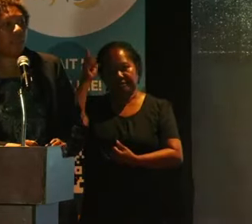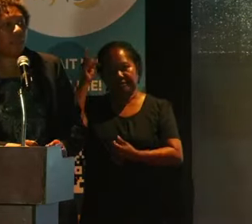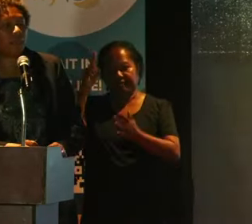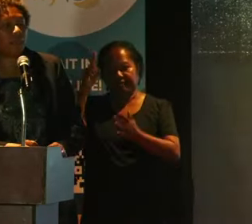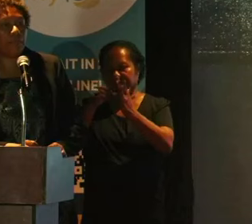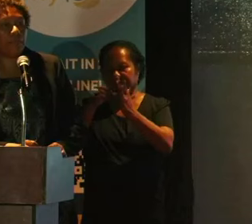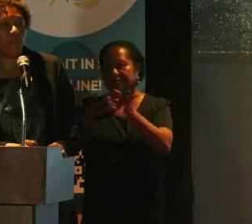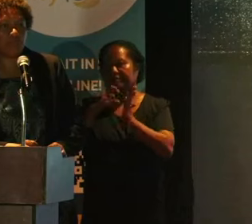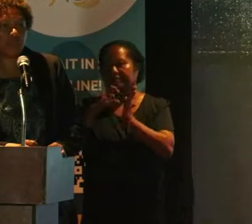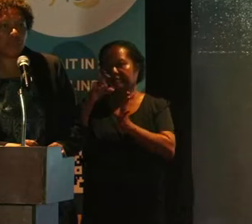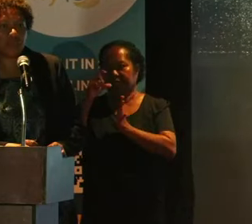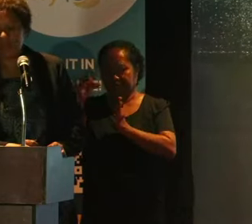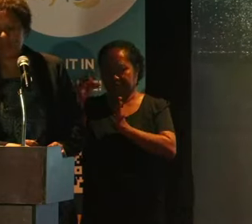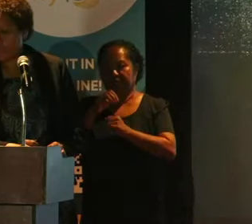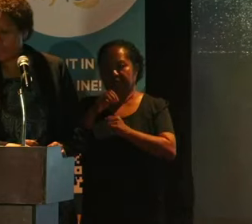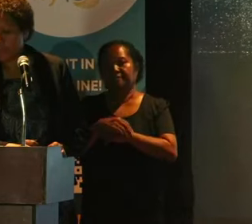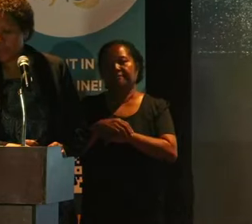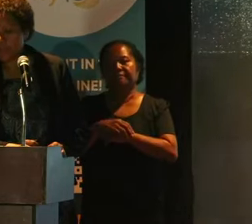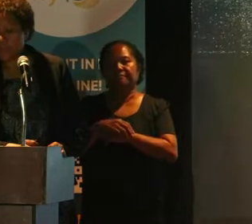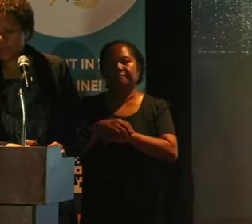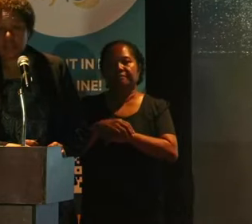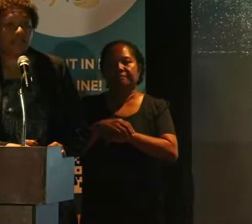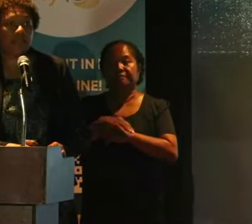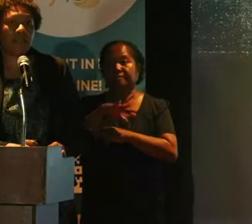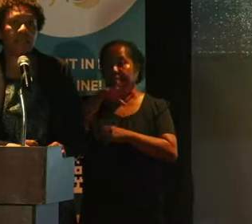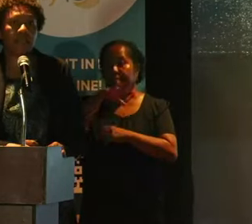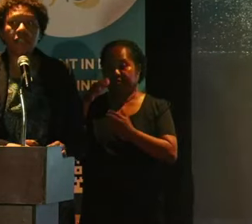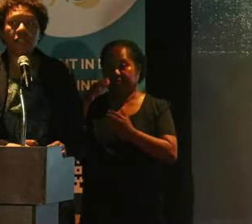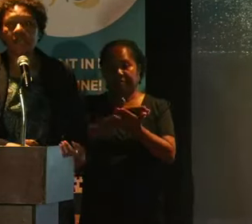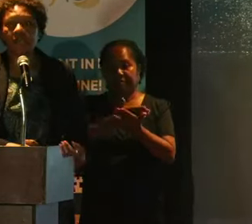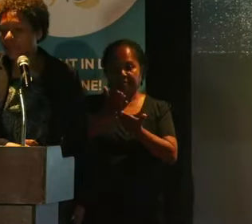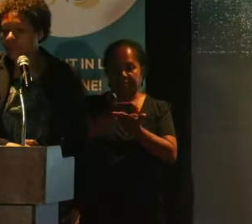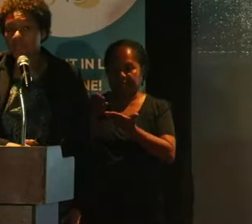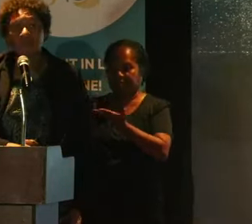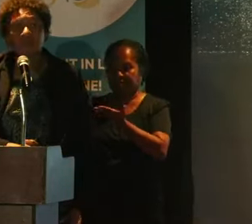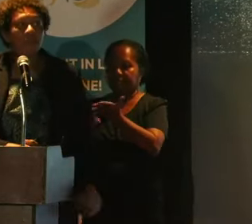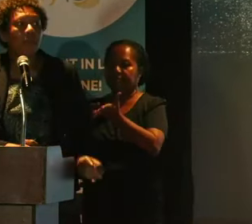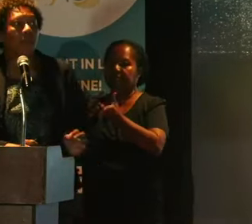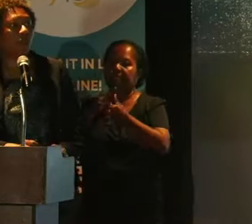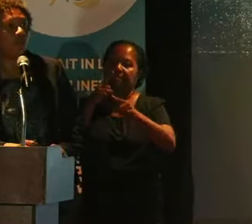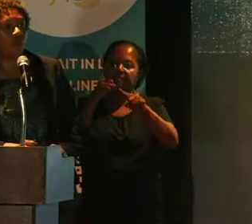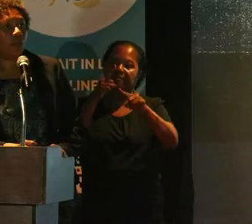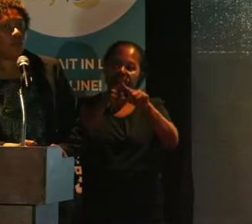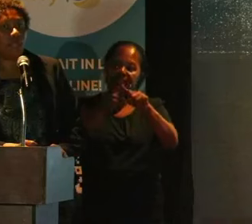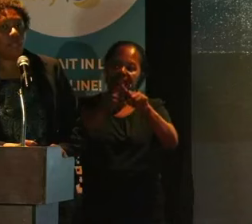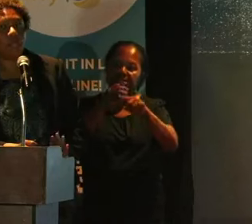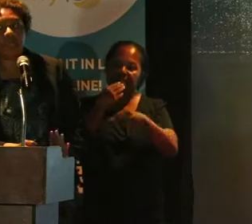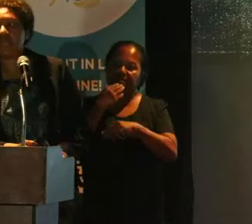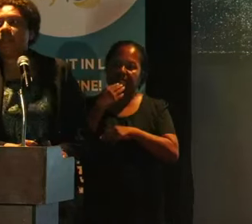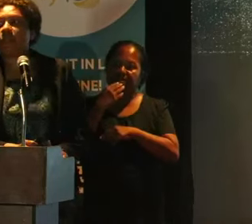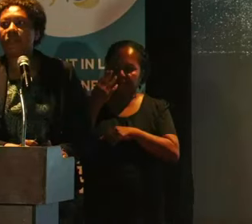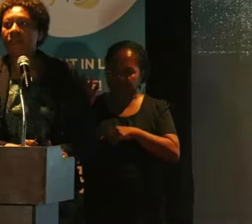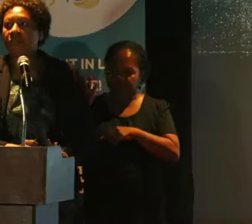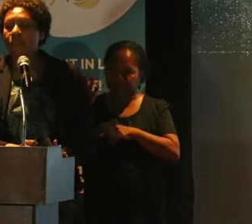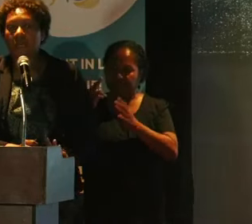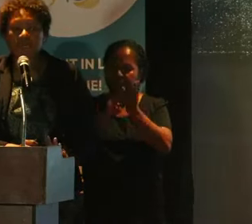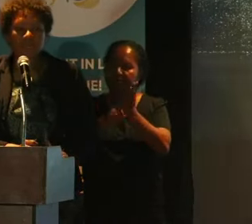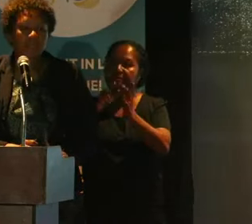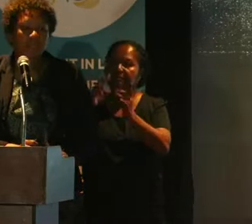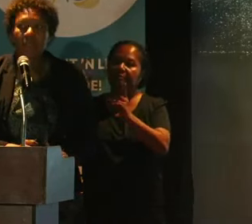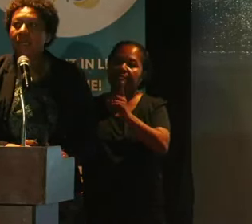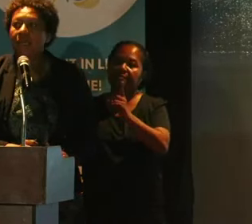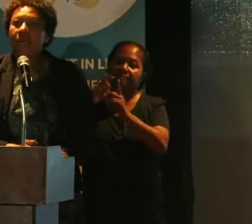the commissioners for services and taxation, IRC staff. Thank you for affording NCDC the opportunity to